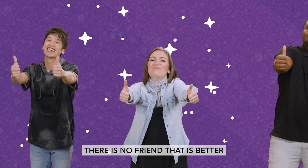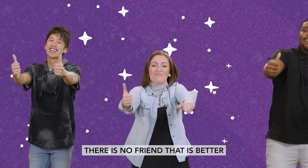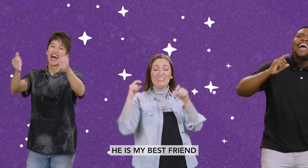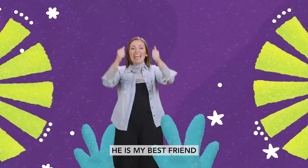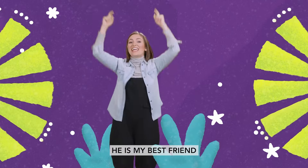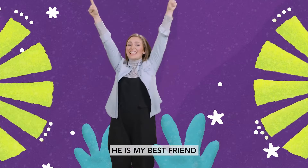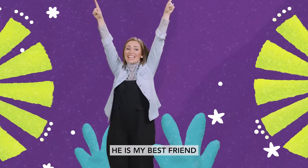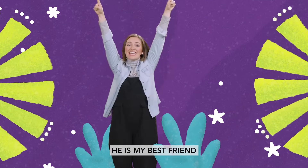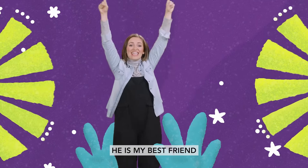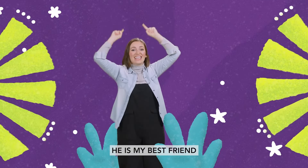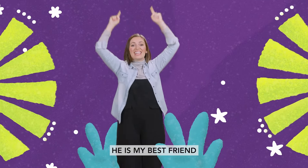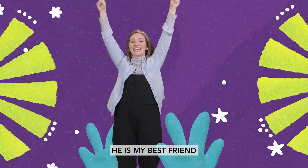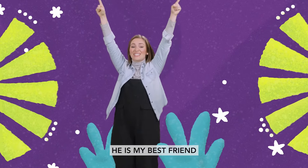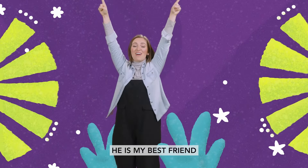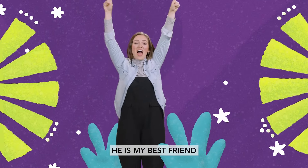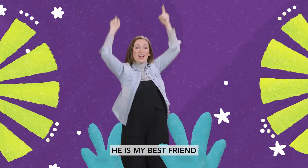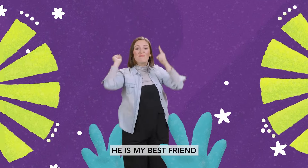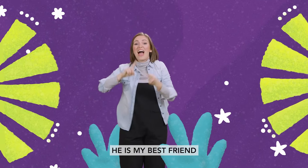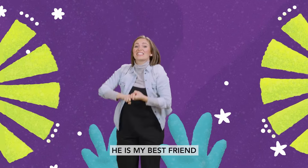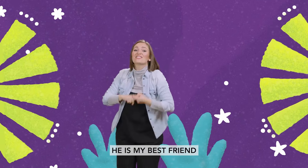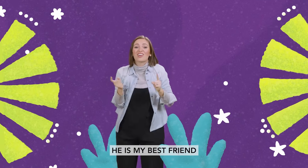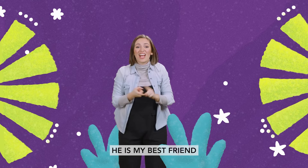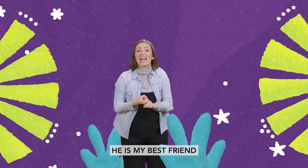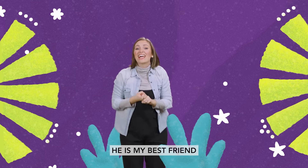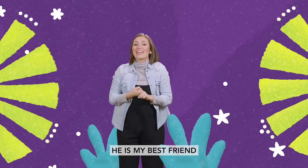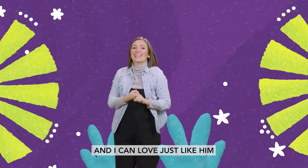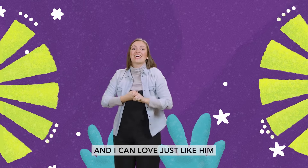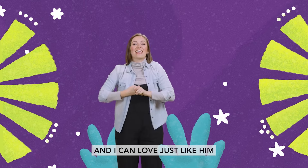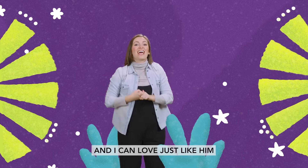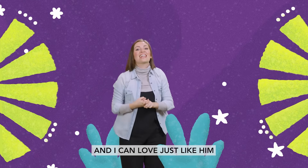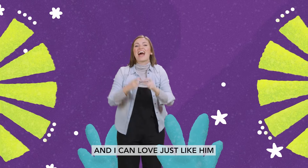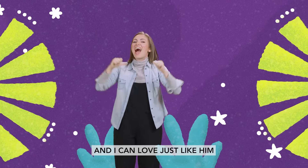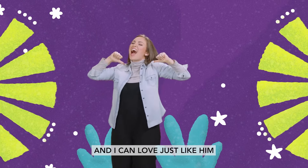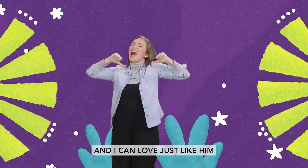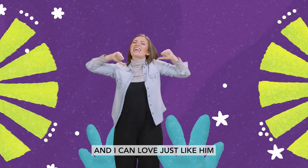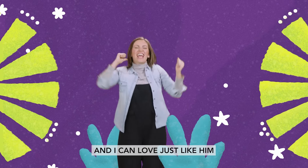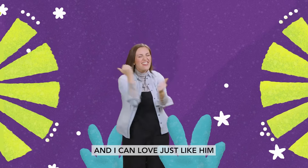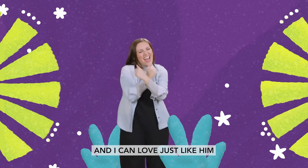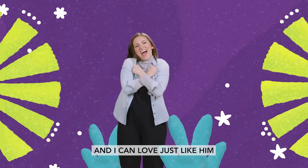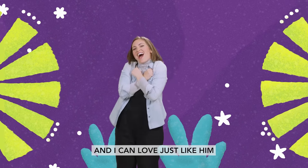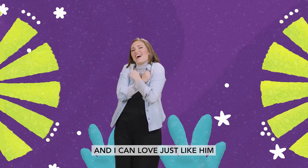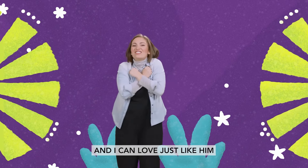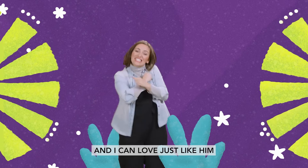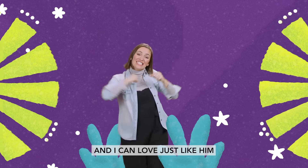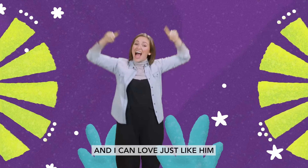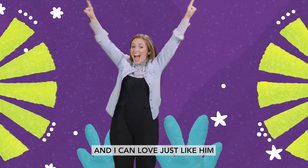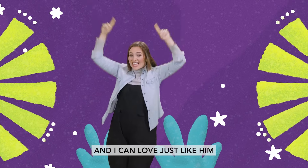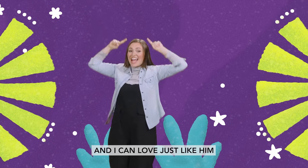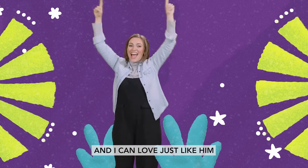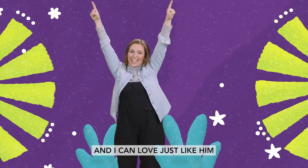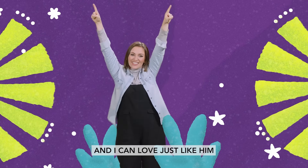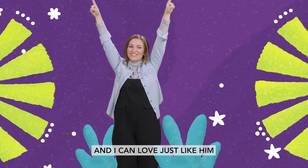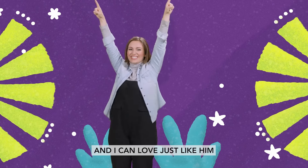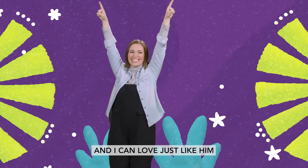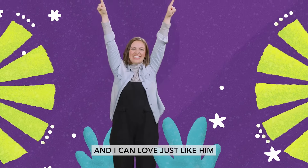Jesus he is my best friend my best friend and I can love just like him just like